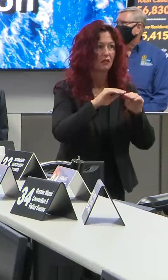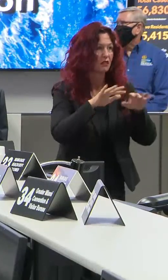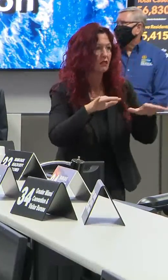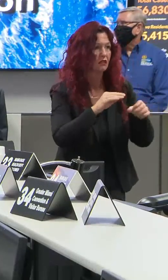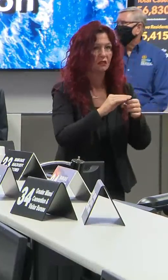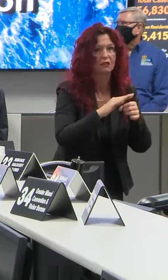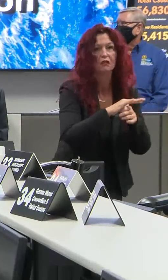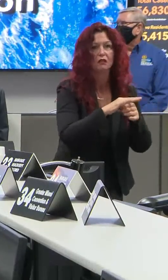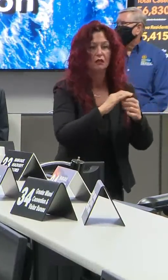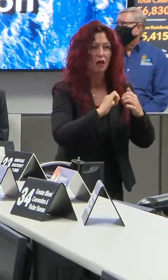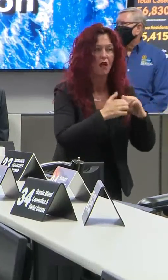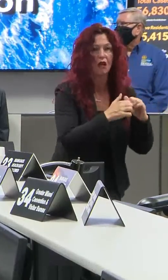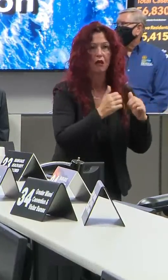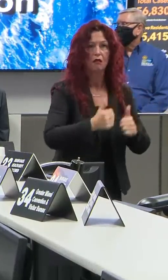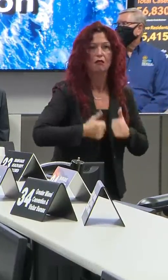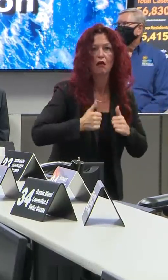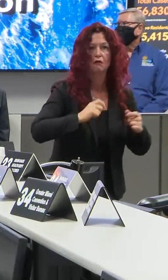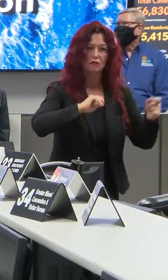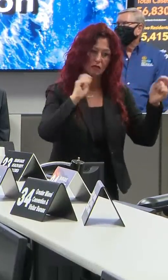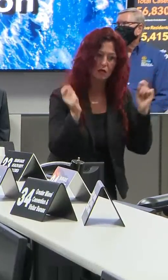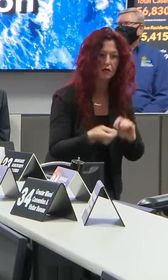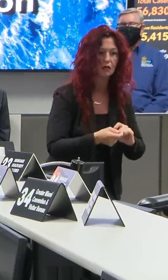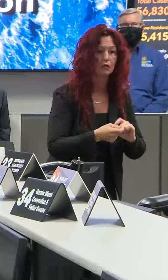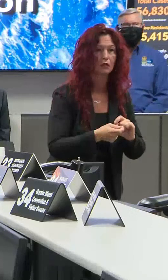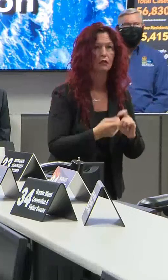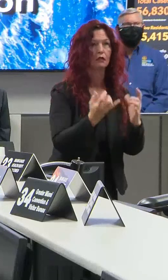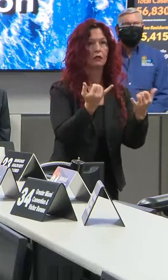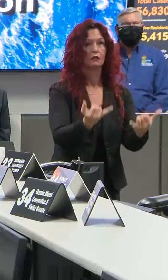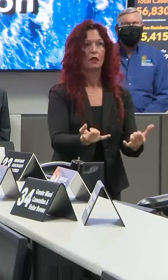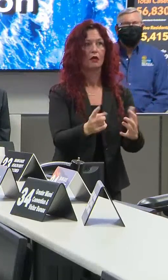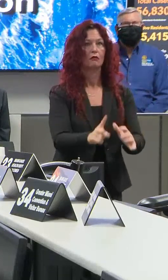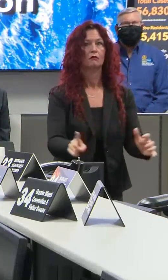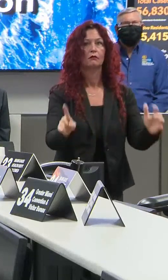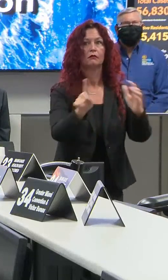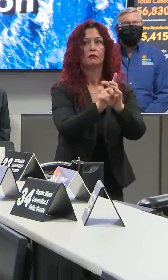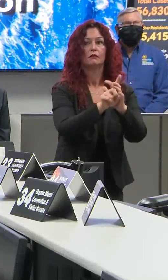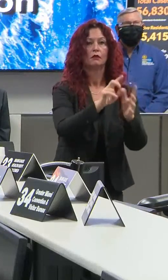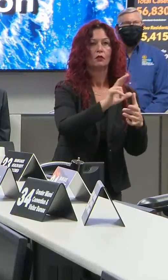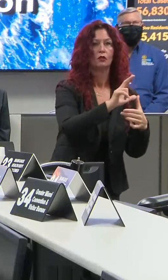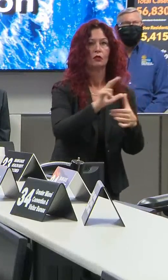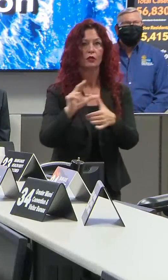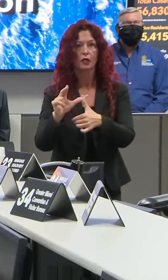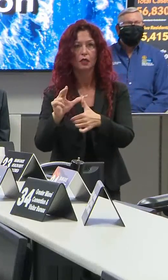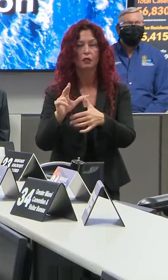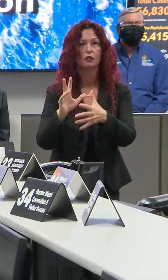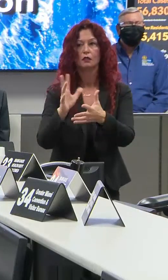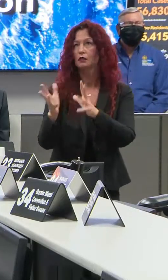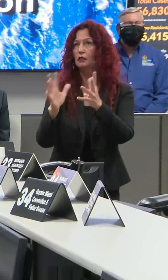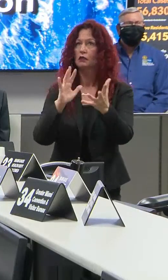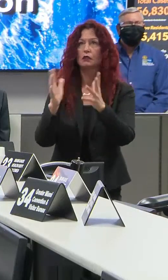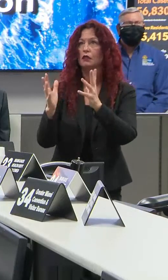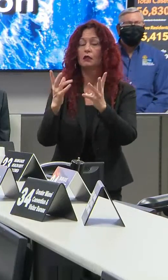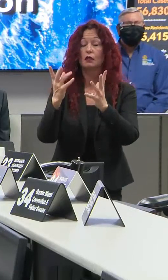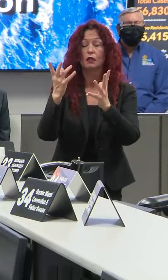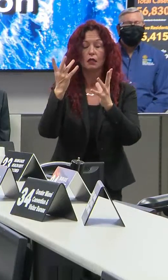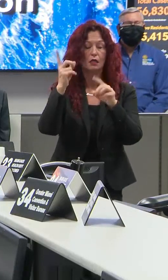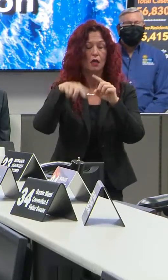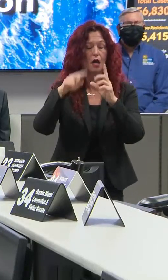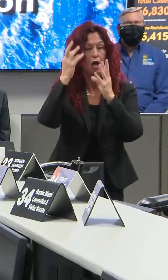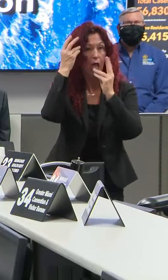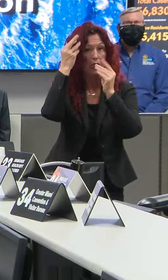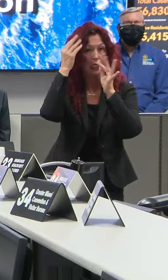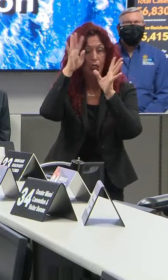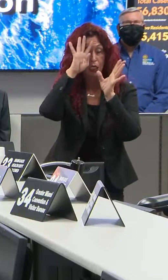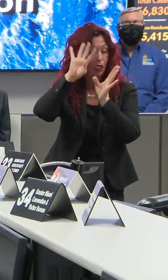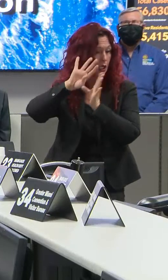us unprepared. Remember to stock up on non-perishable items for at least 3 days for each member of